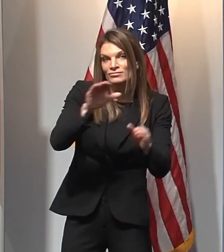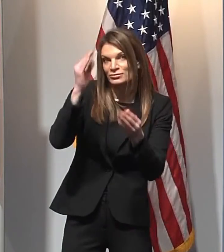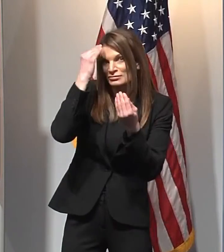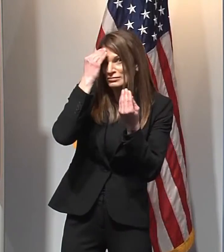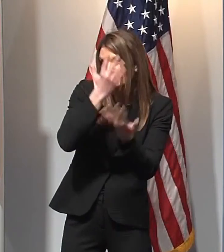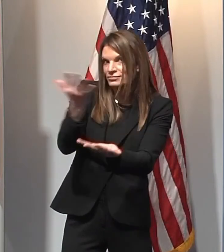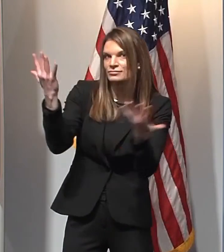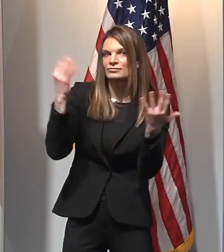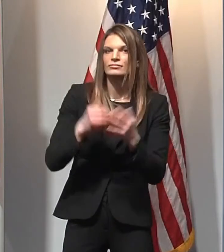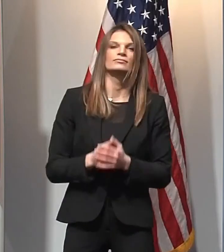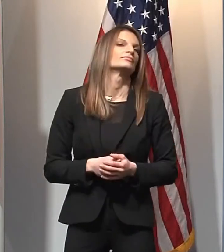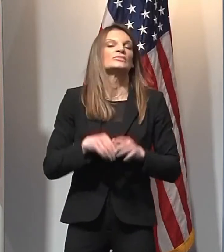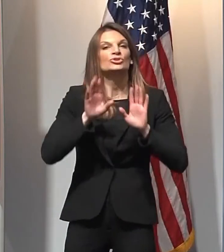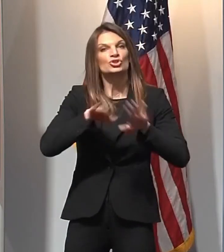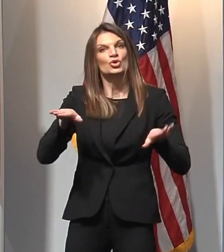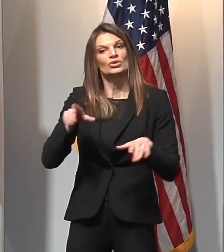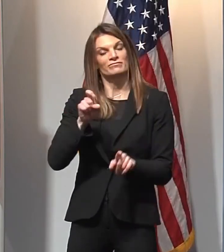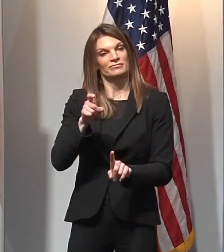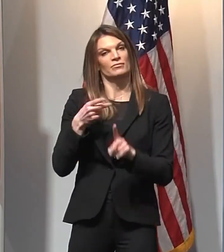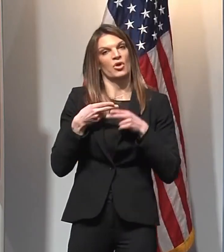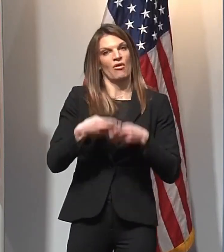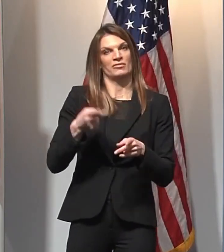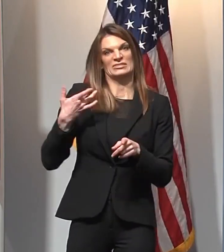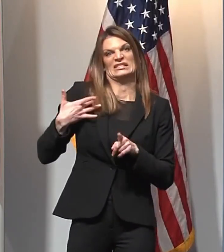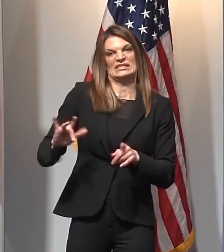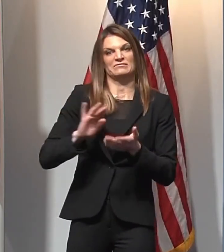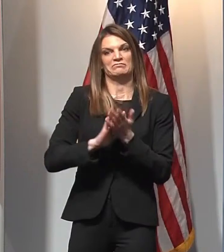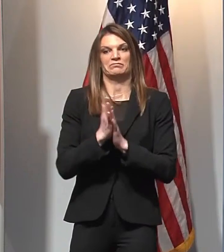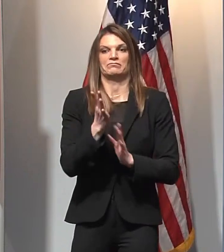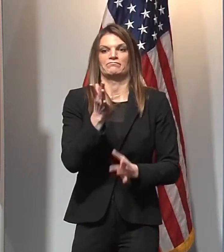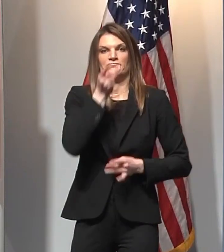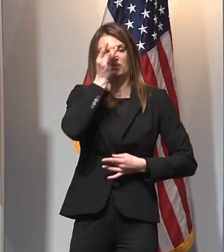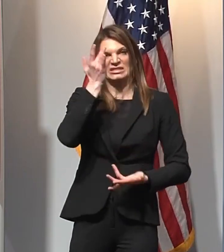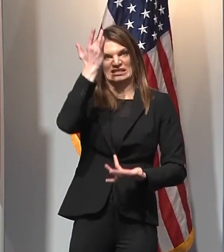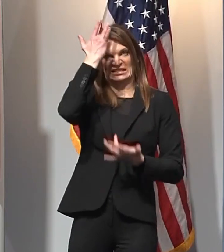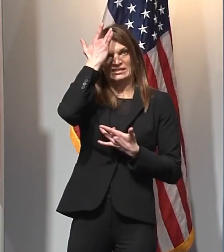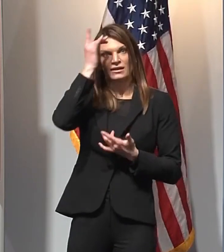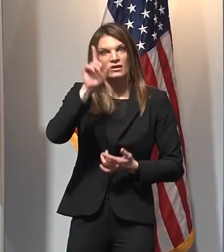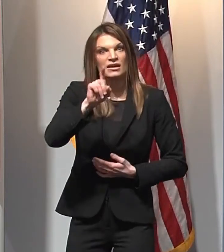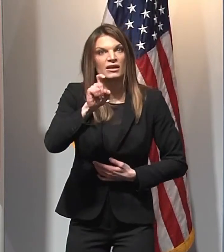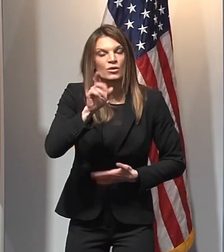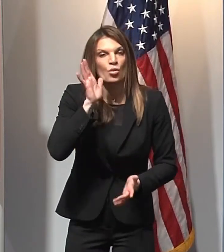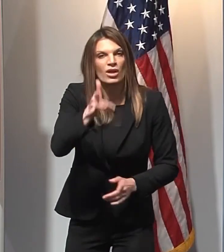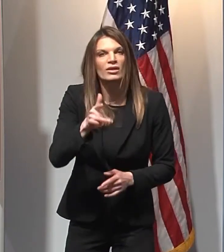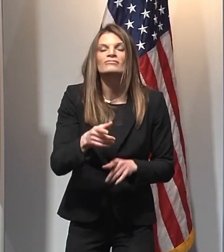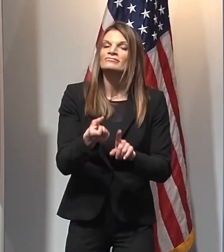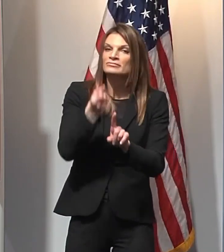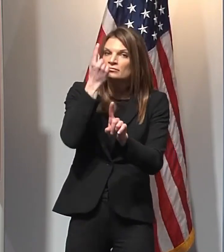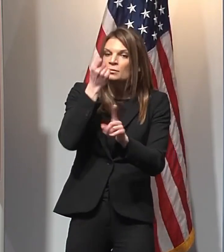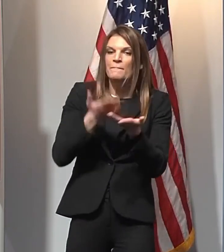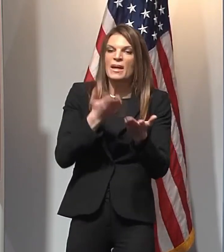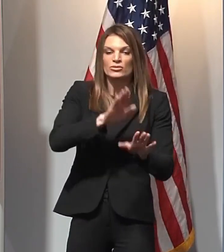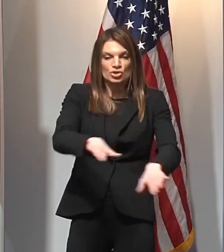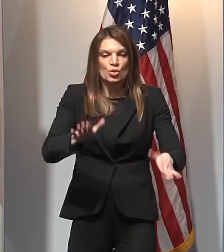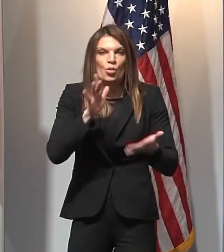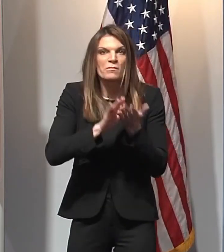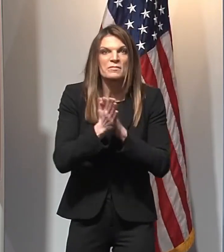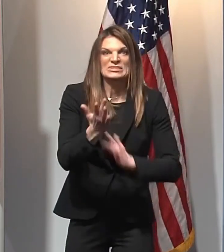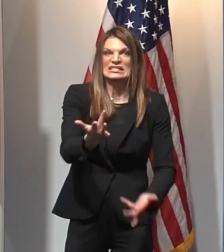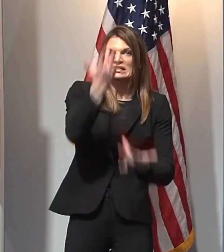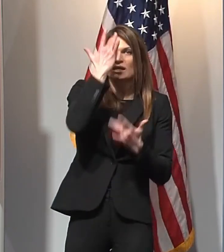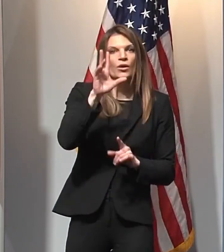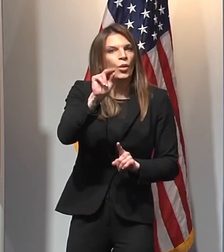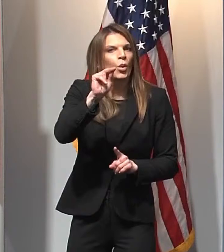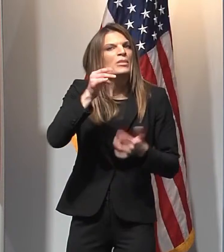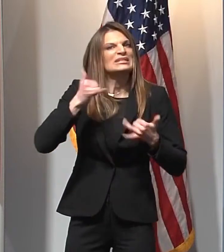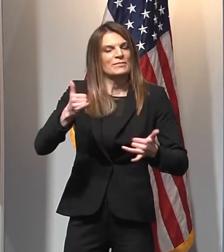while children are less likely to get severely ill from COVID-19, they still can, or they can pass it on to people